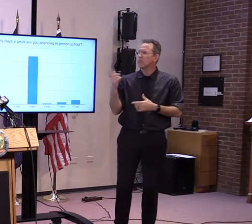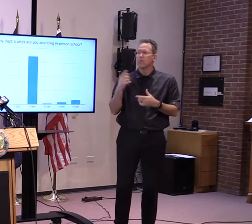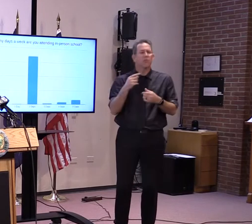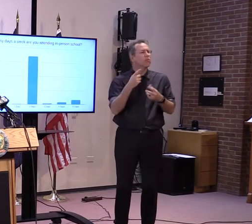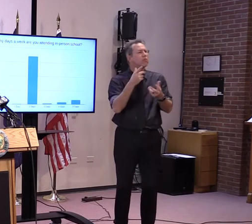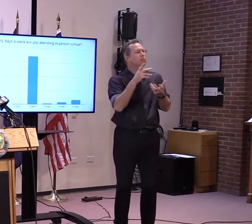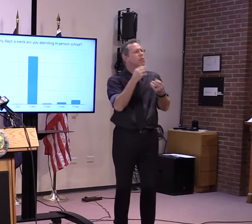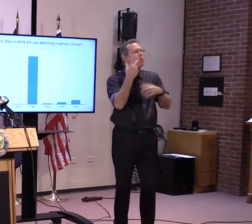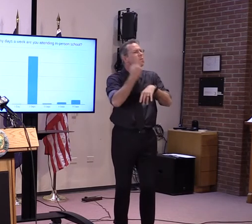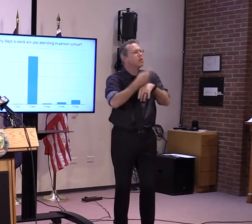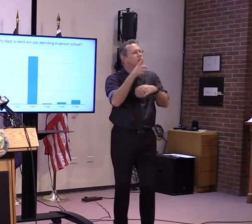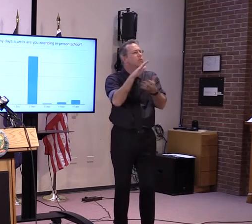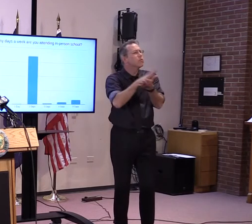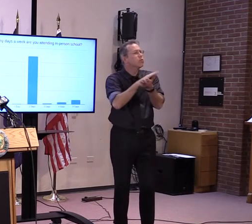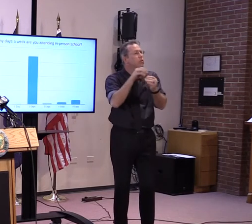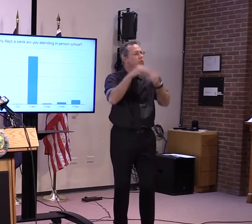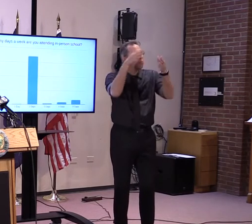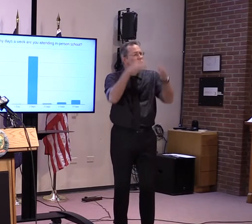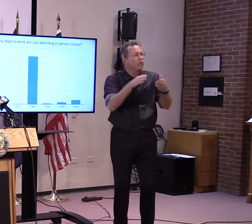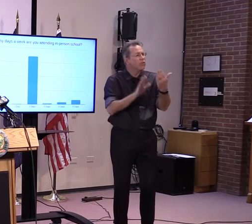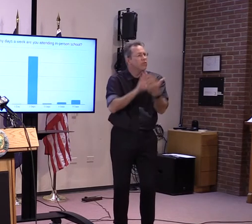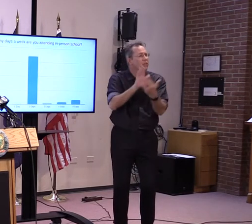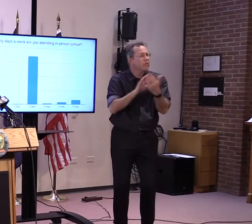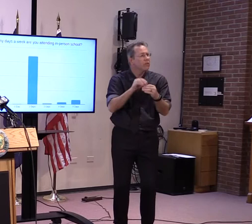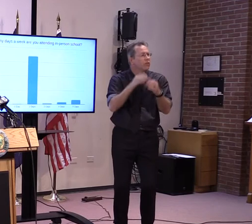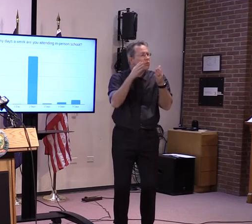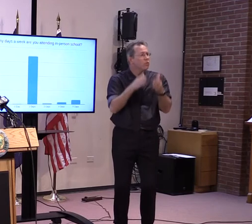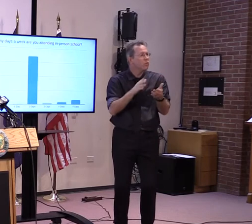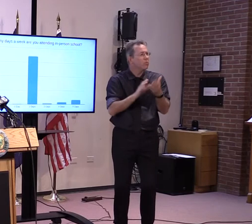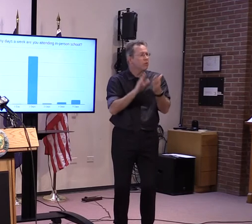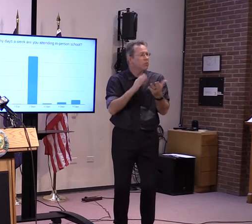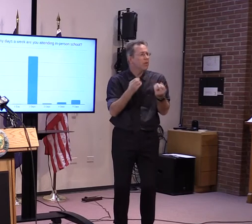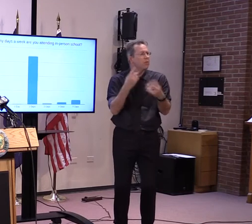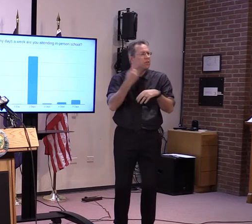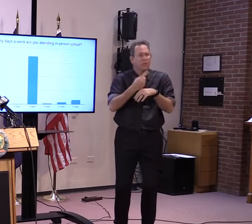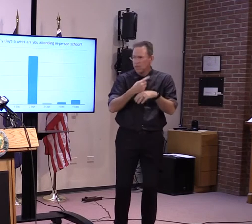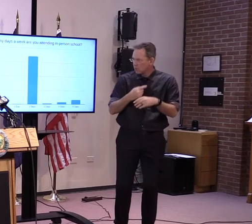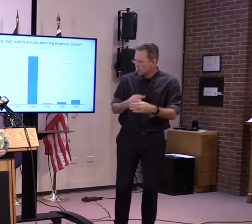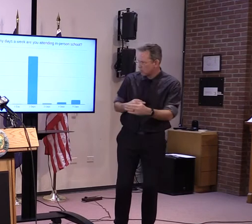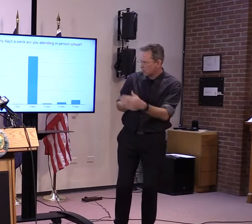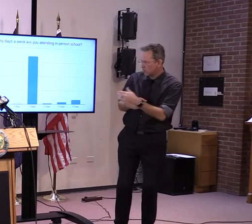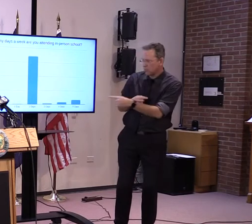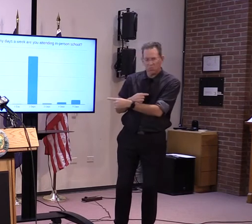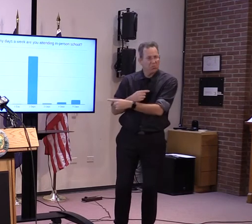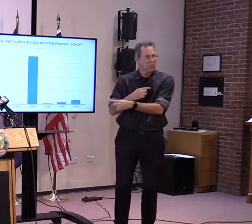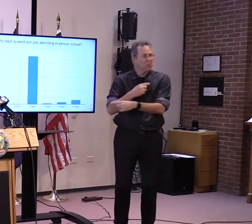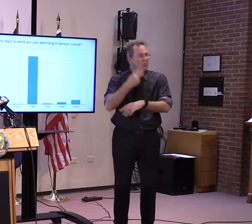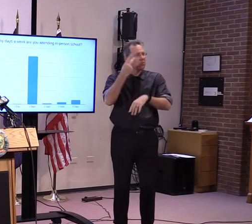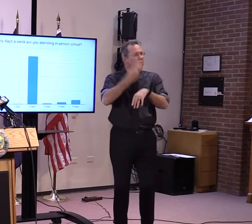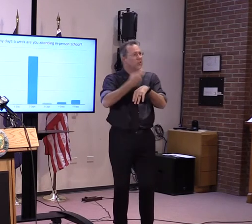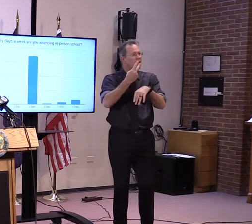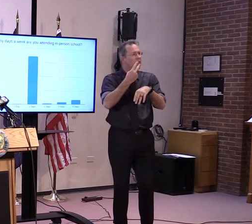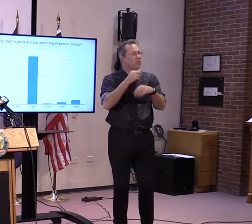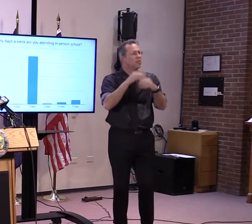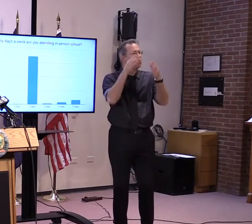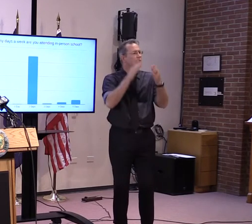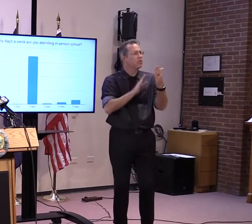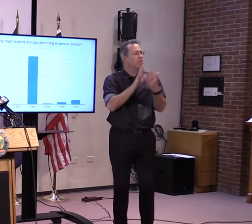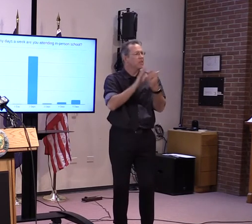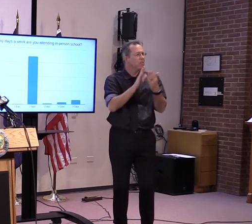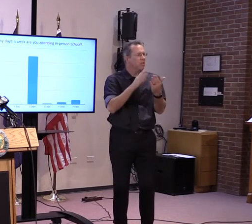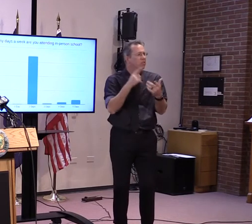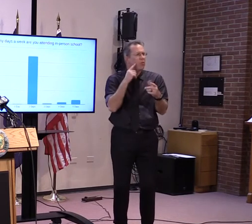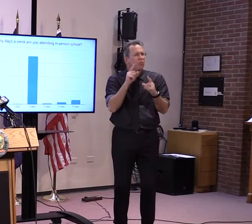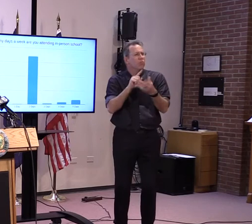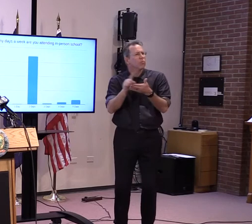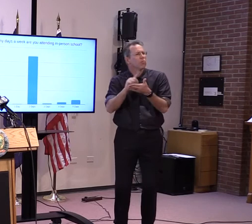So this slide is just information on when students go to school, how many days they go to school. Most schools have been